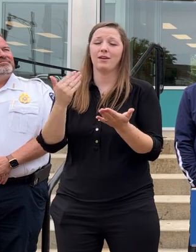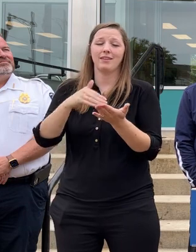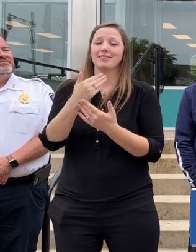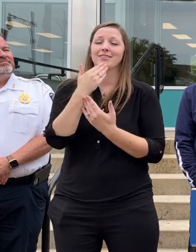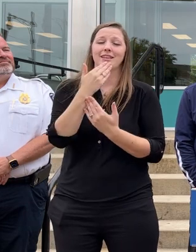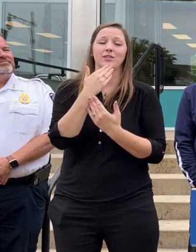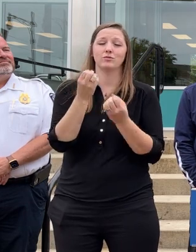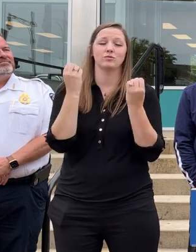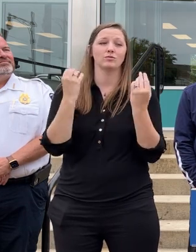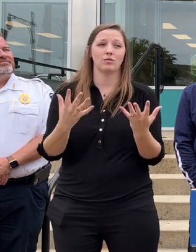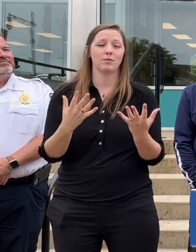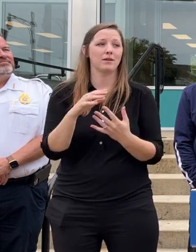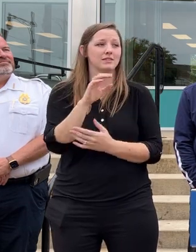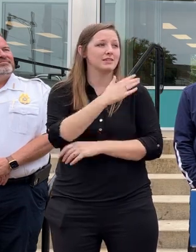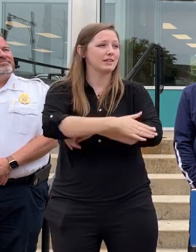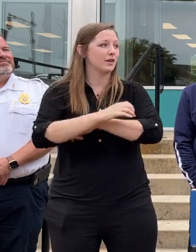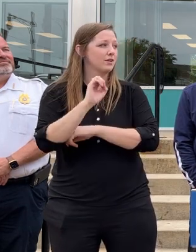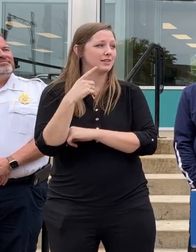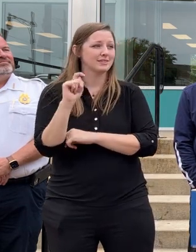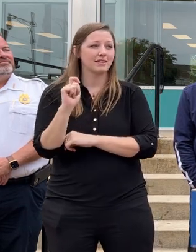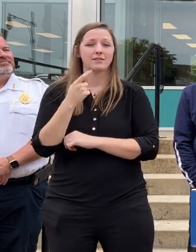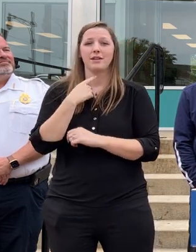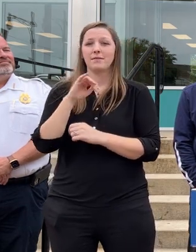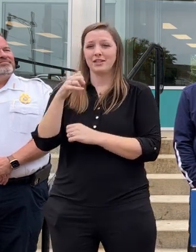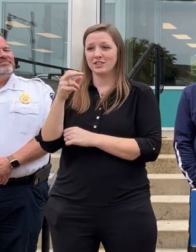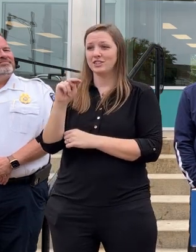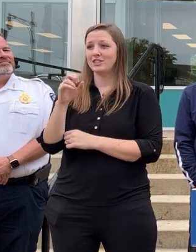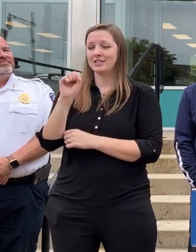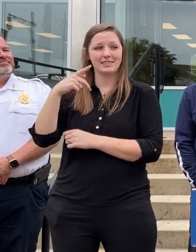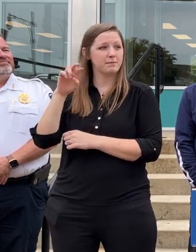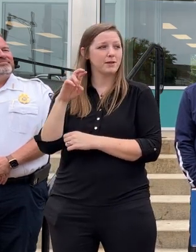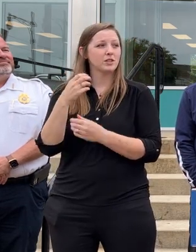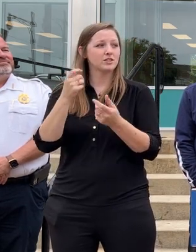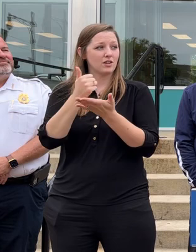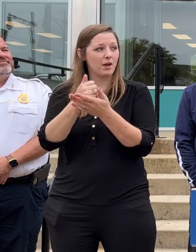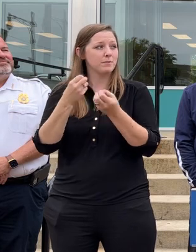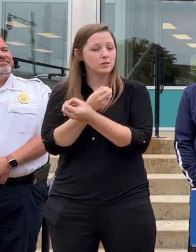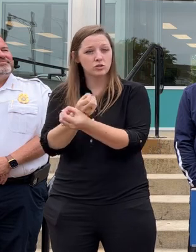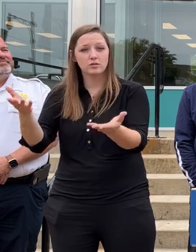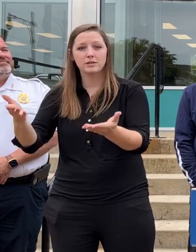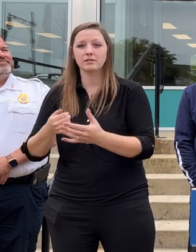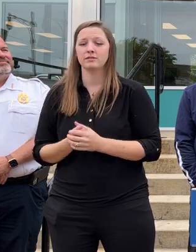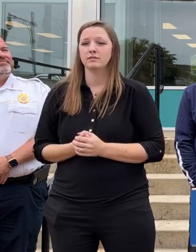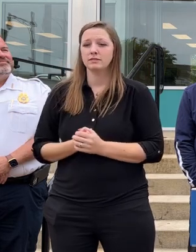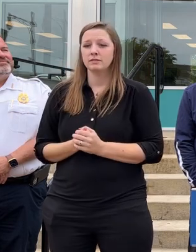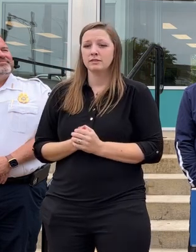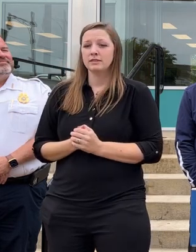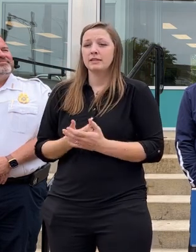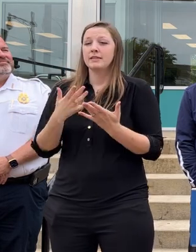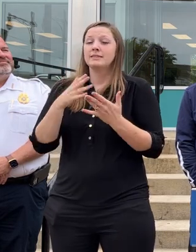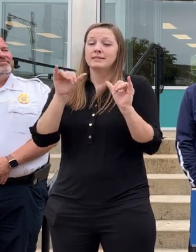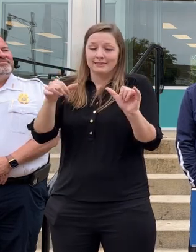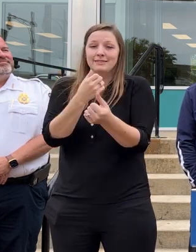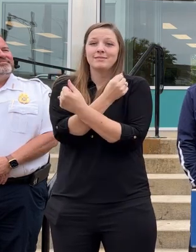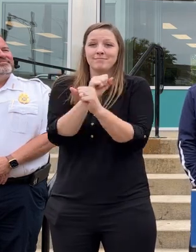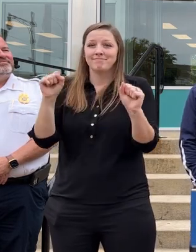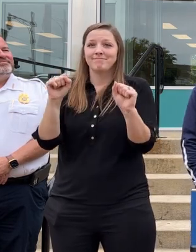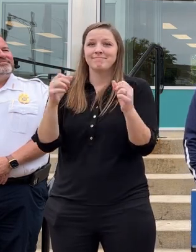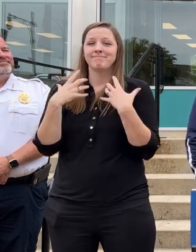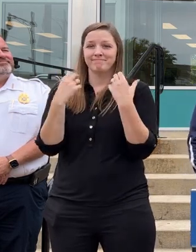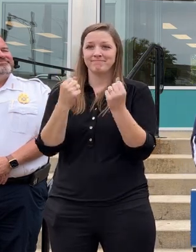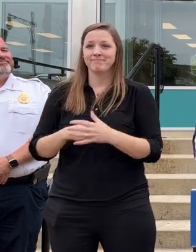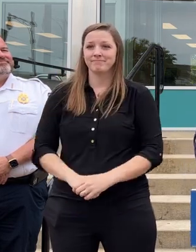so much, County Executive and John Spears, for your help in distributing these, and stay safe and be well.